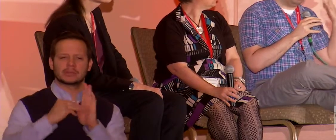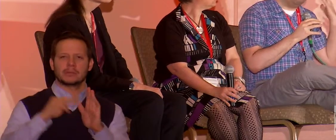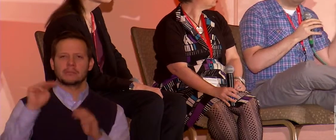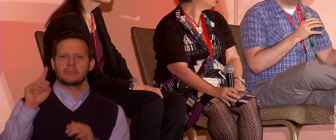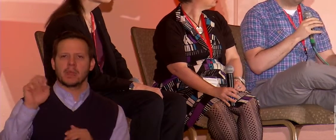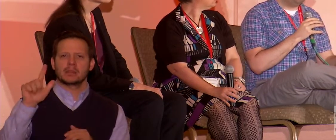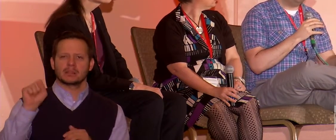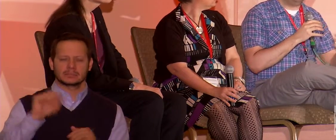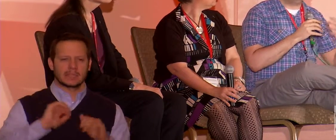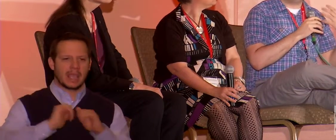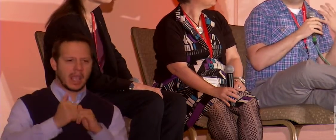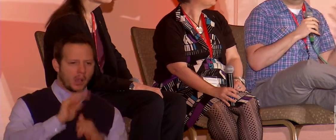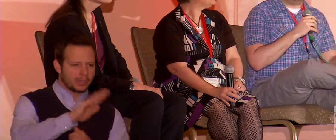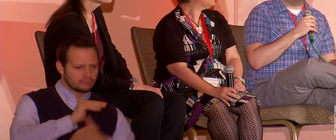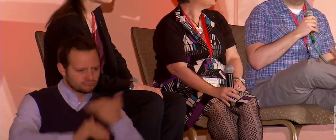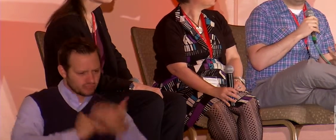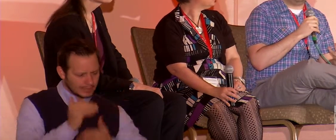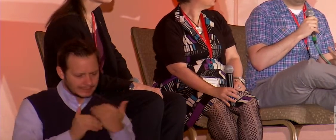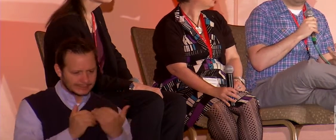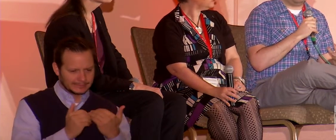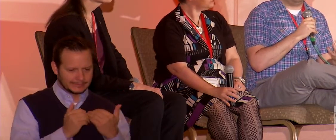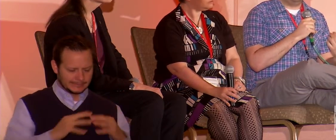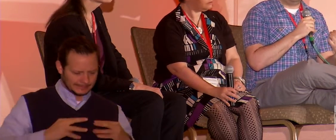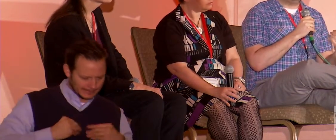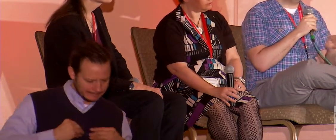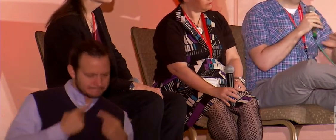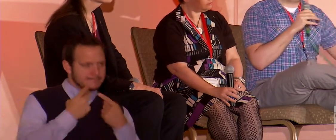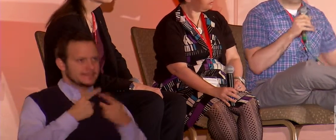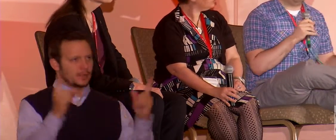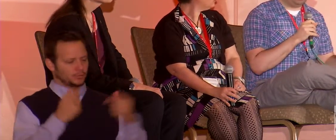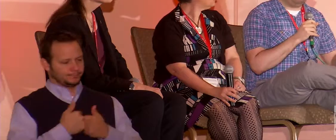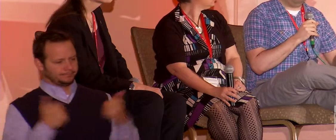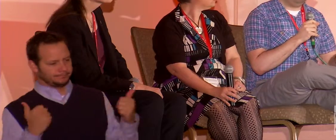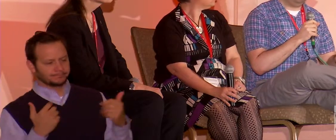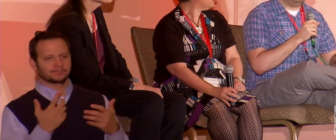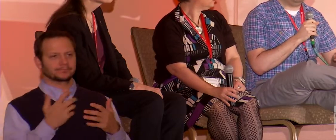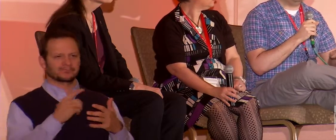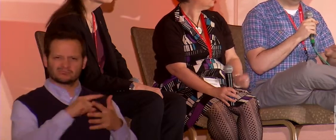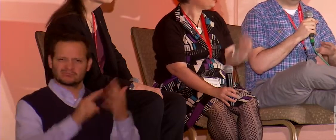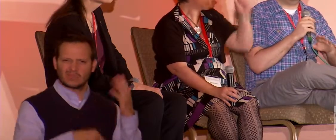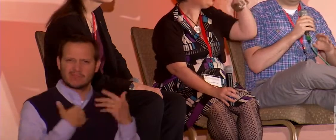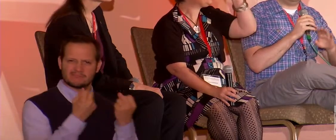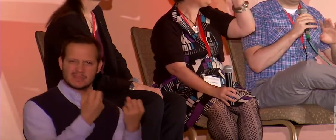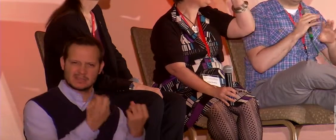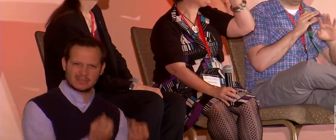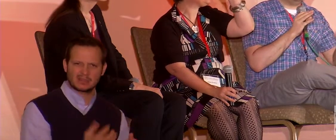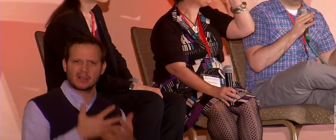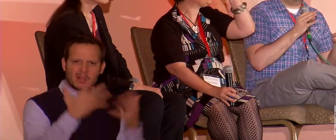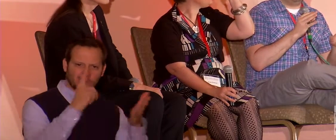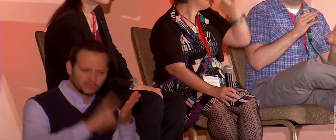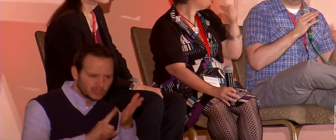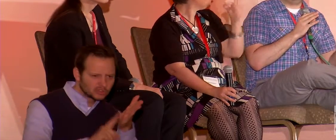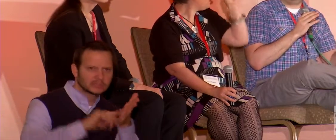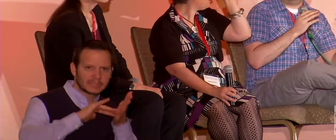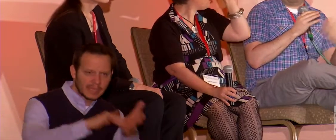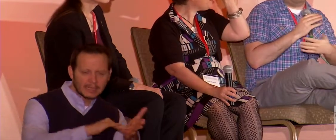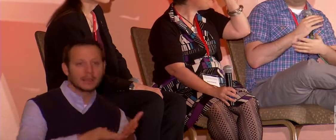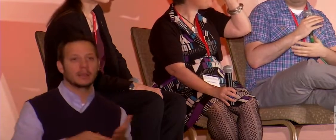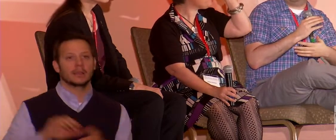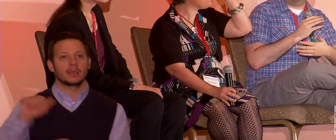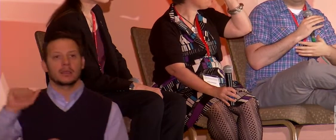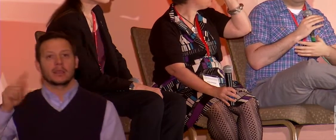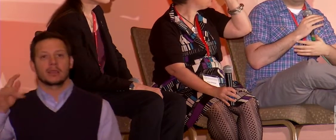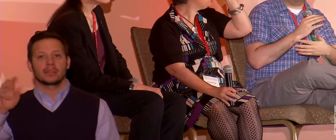about how people go through that process, how they come to terms with it. And we don't have any of that for atheism. There's not any, I mean, we have